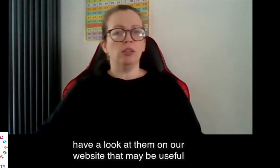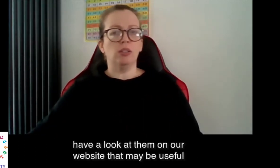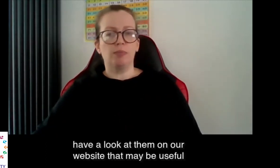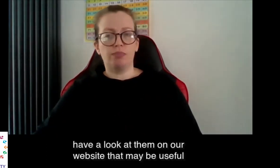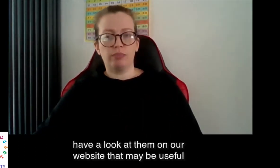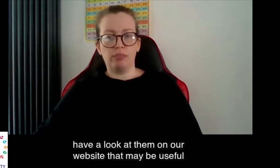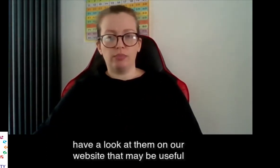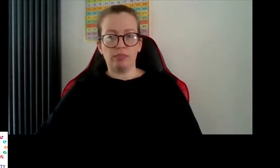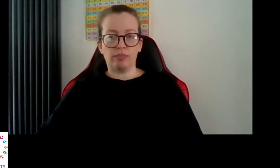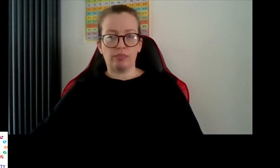may be useful.